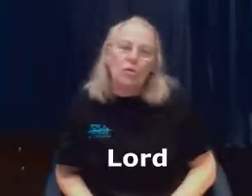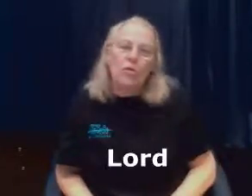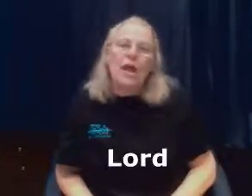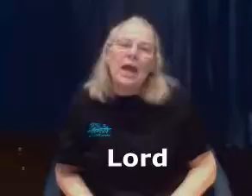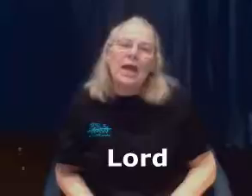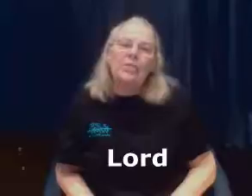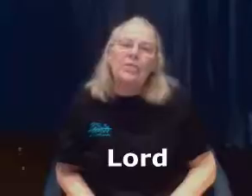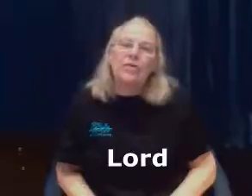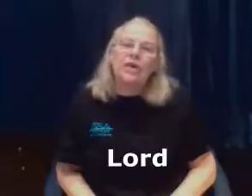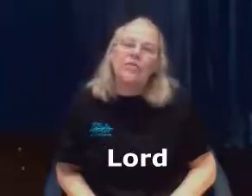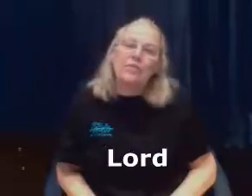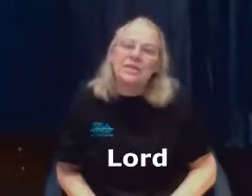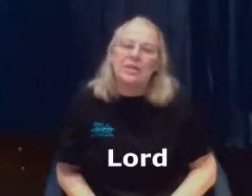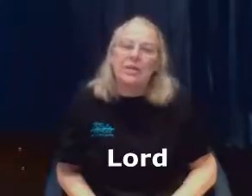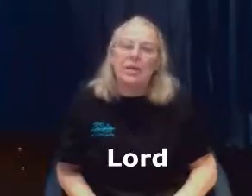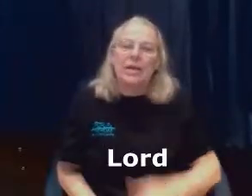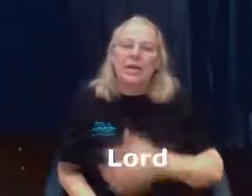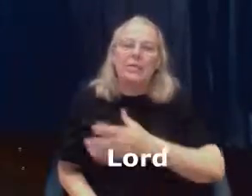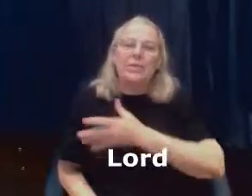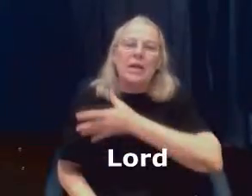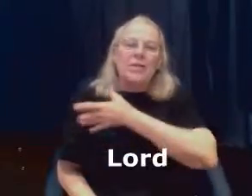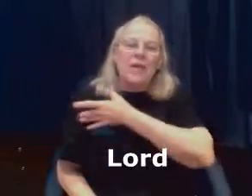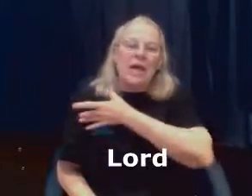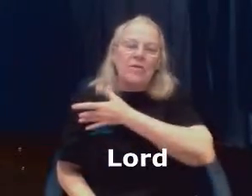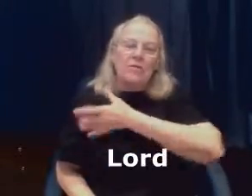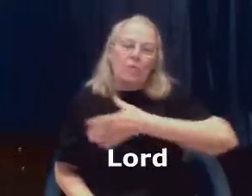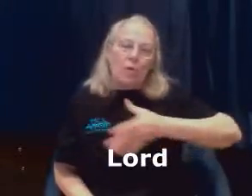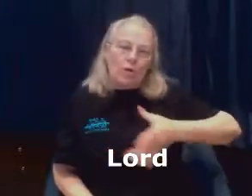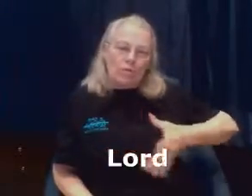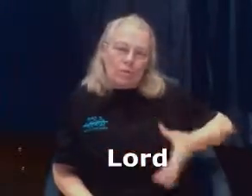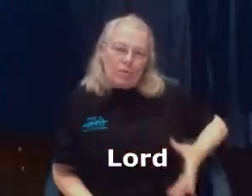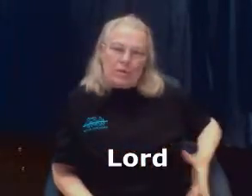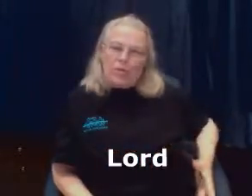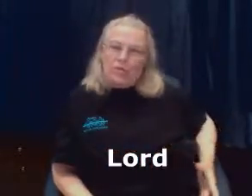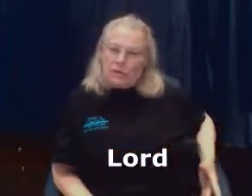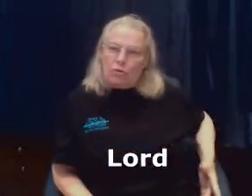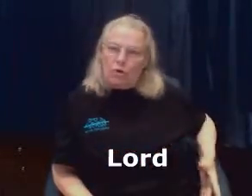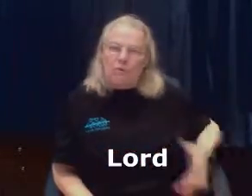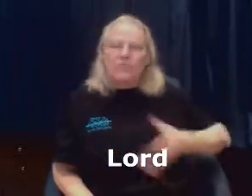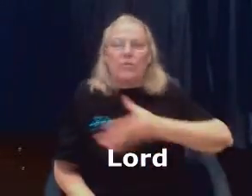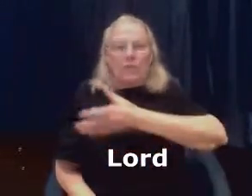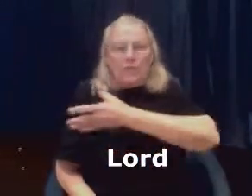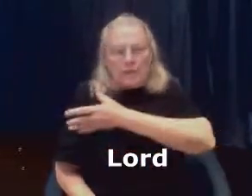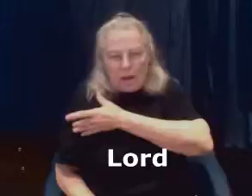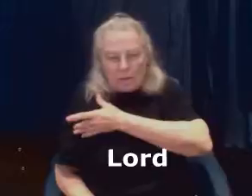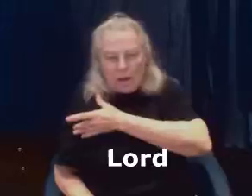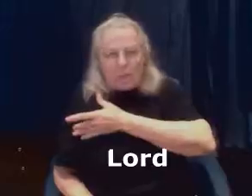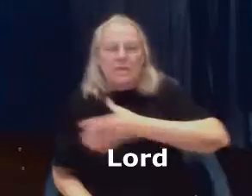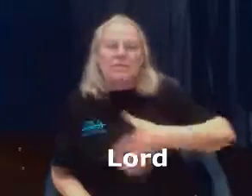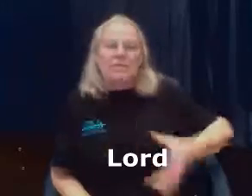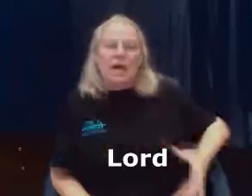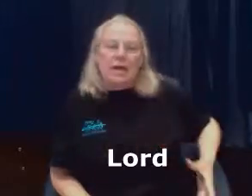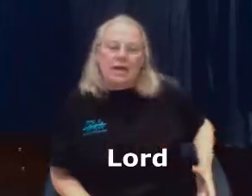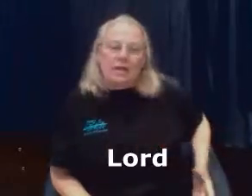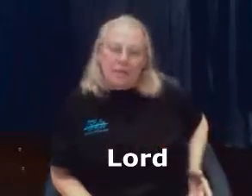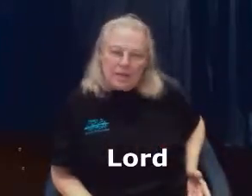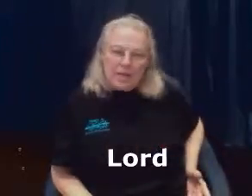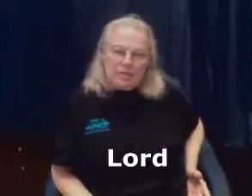Lord, and if you think of Miss America, that royal ribbon that goes across from the non-dominant side down to